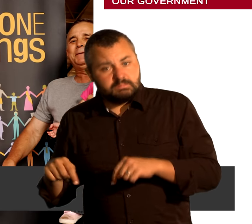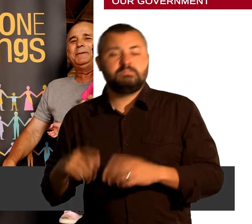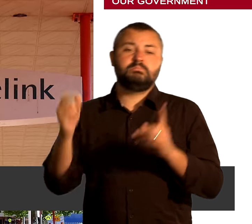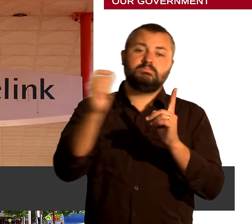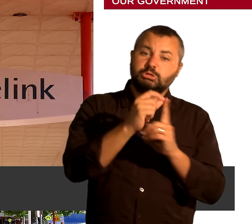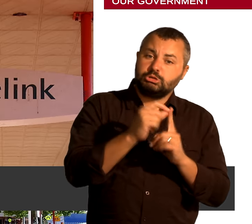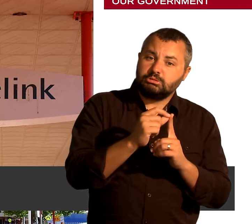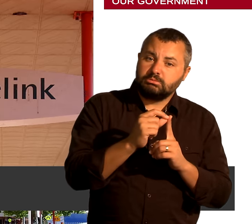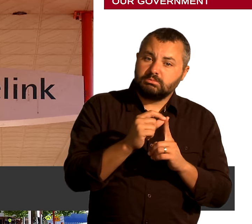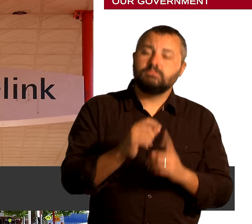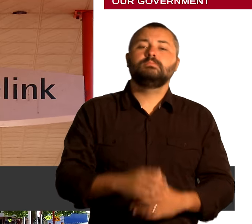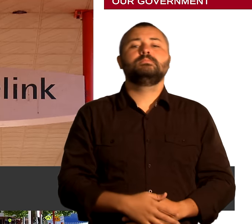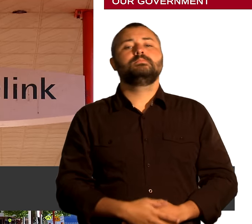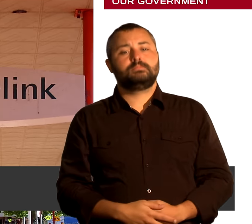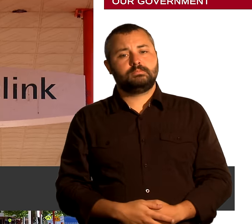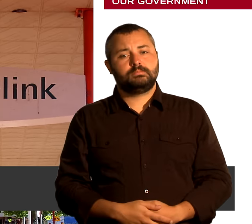And pensions.